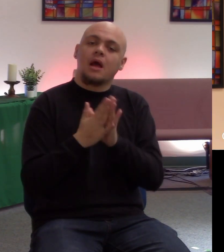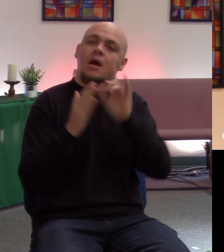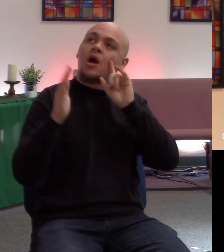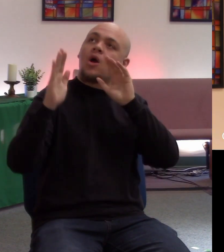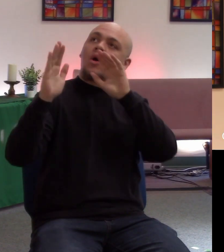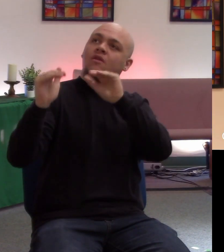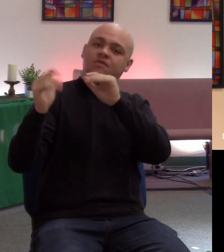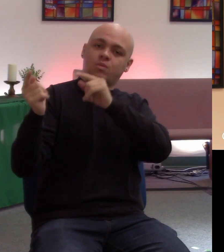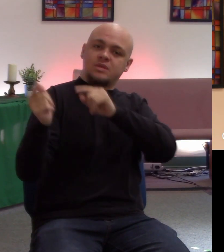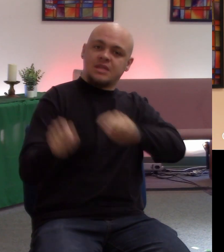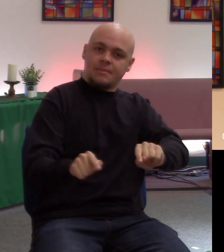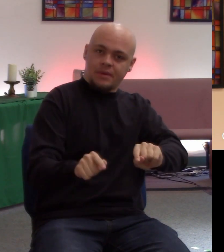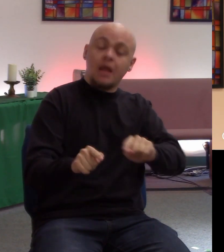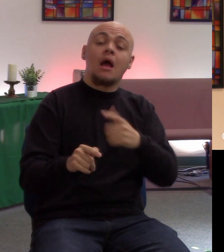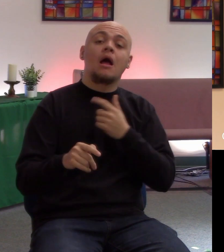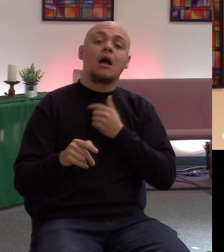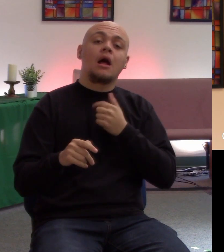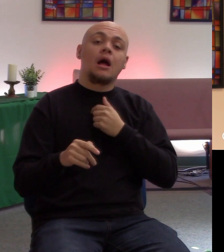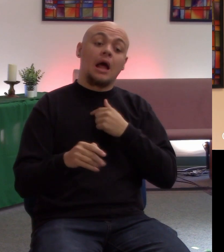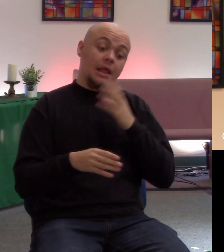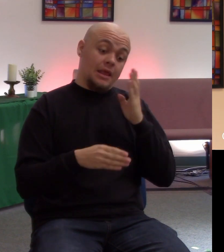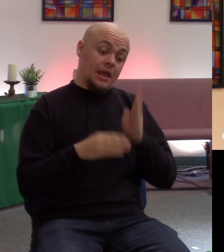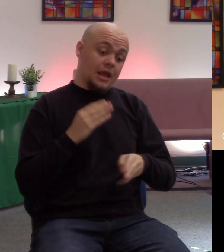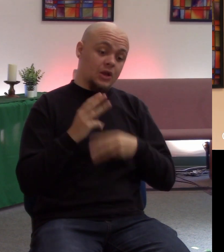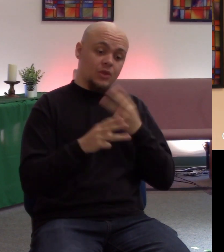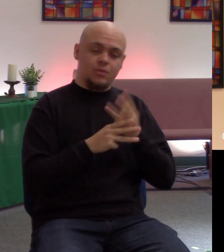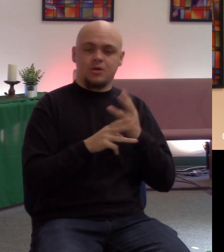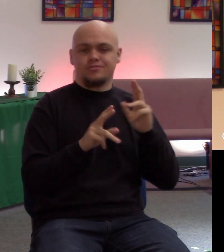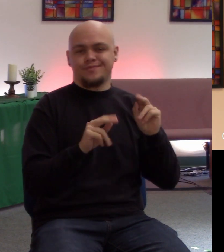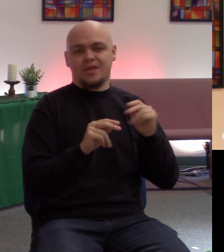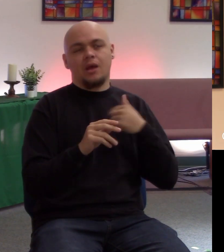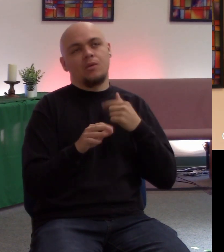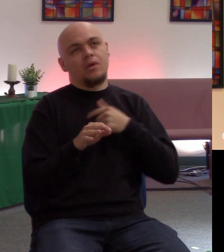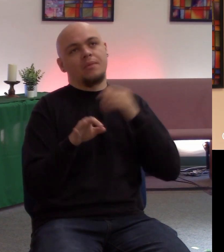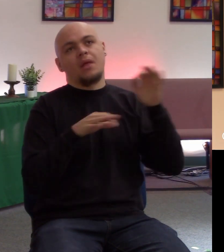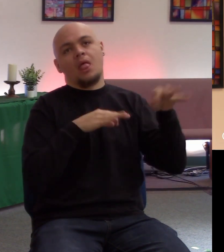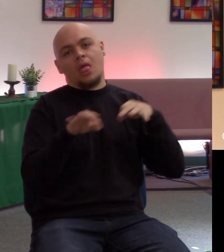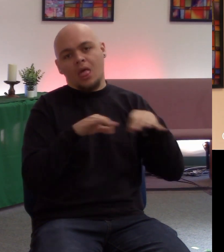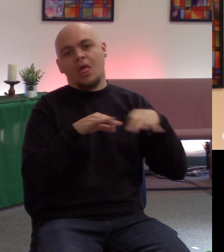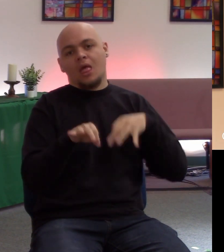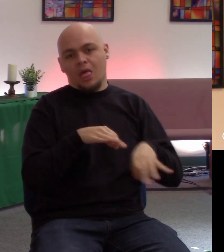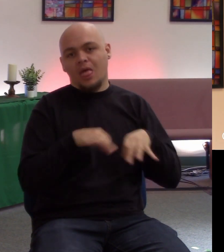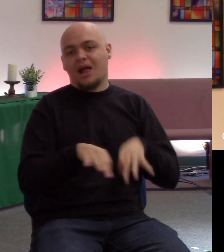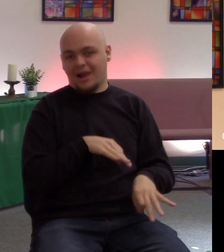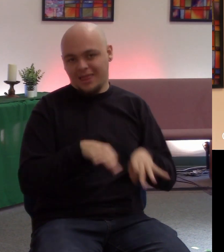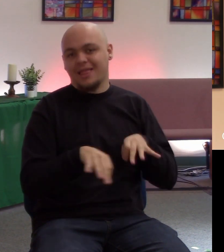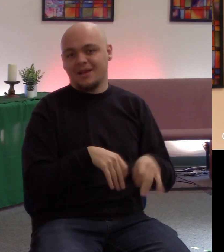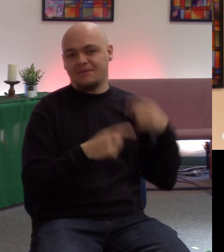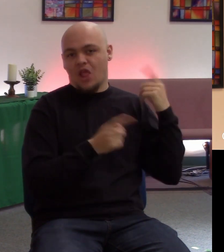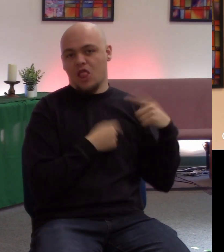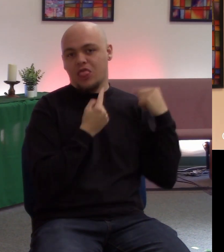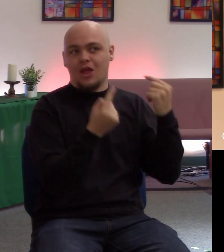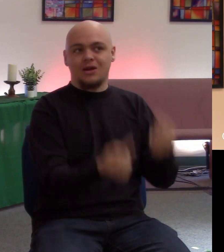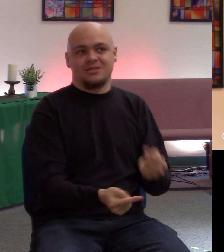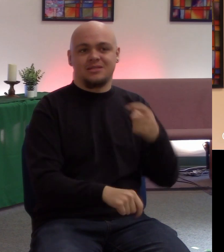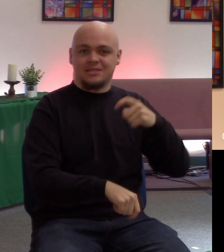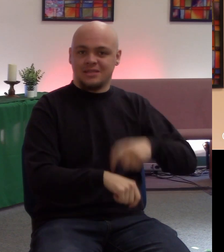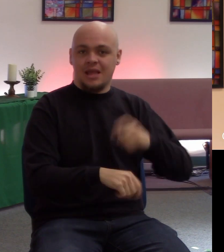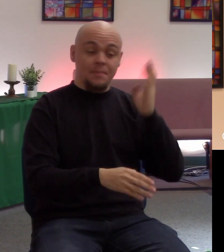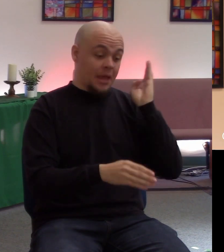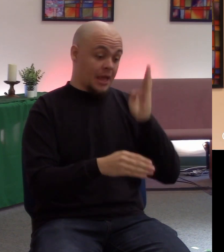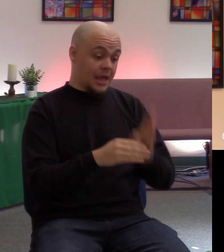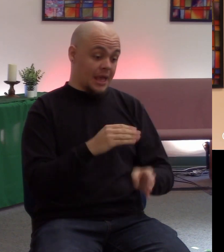encouragement to be hopeful about what's going on. I'm going to be talking about the end of the world because we've been talking about the end of the world for a long, long time.